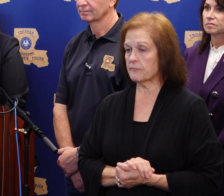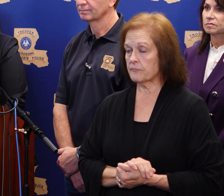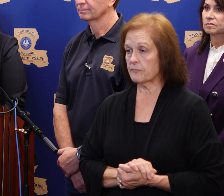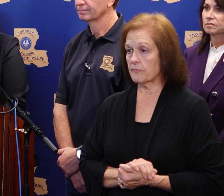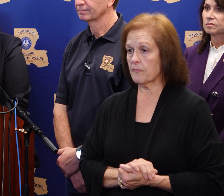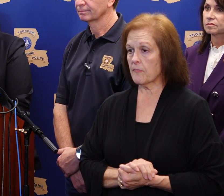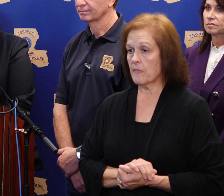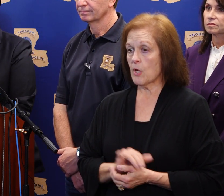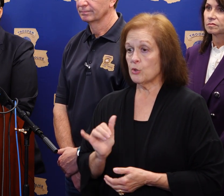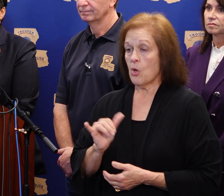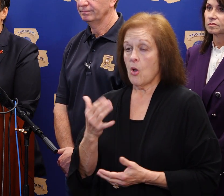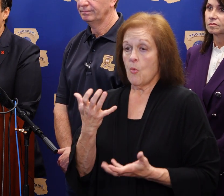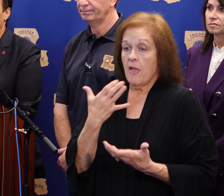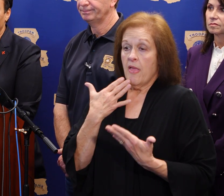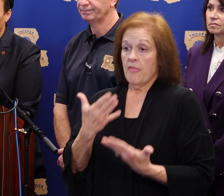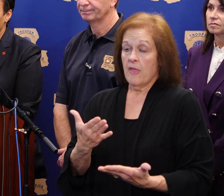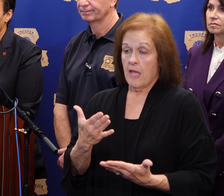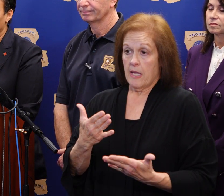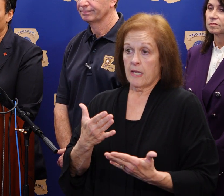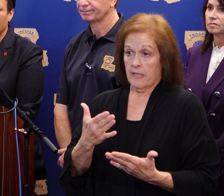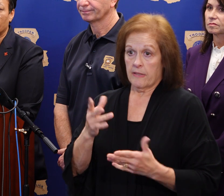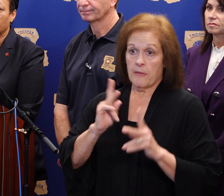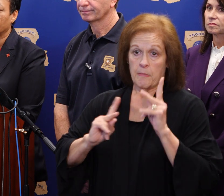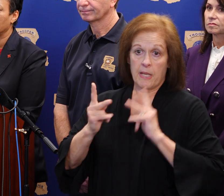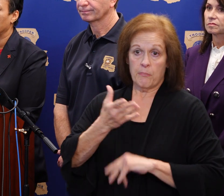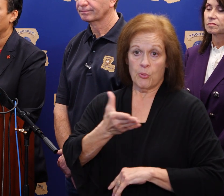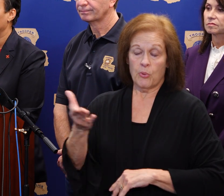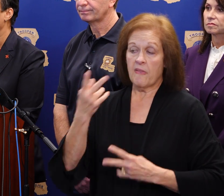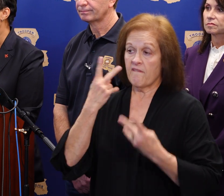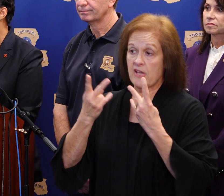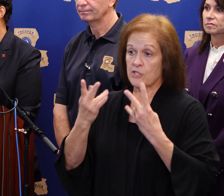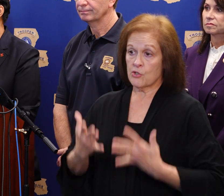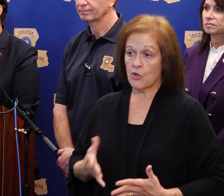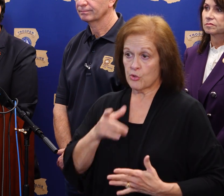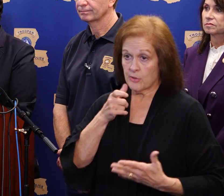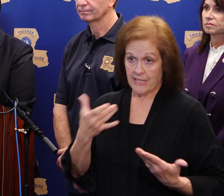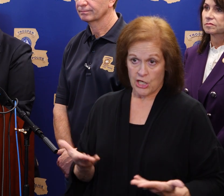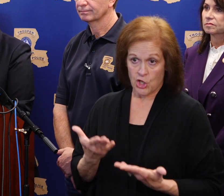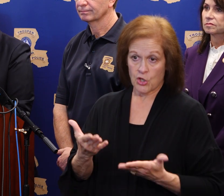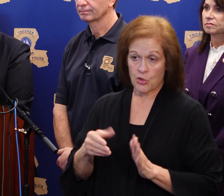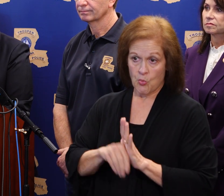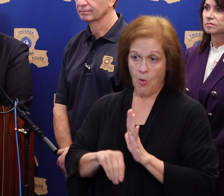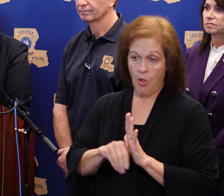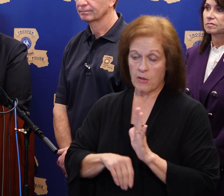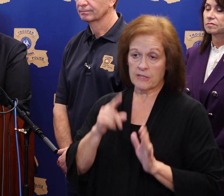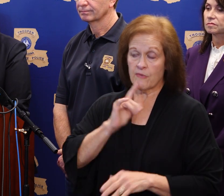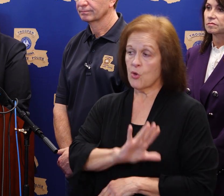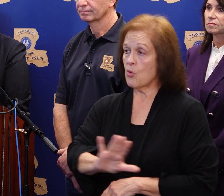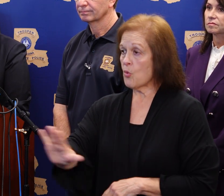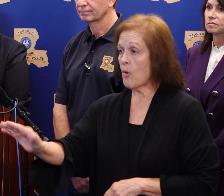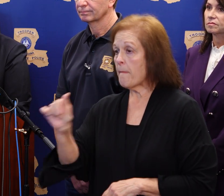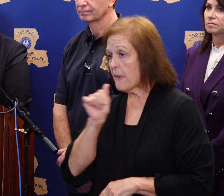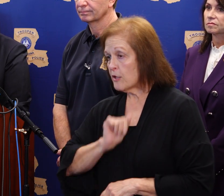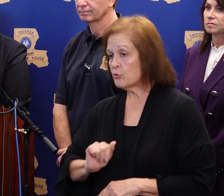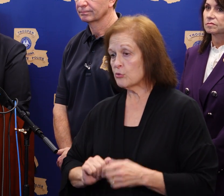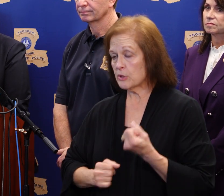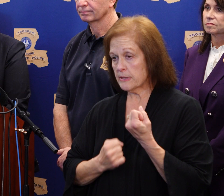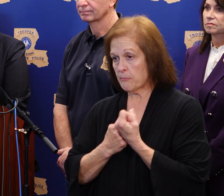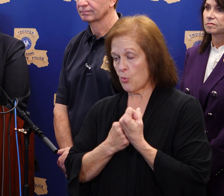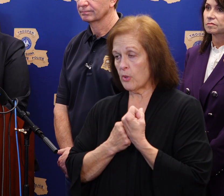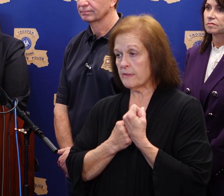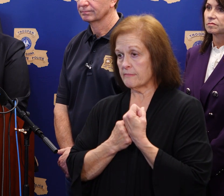I also want to thank the residents and the visitors of the city of New Orleans for your patience, for your